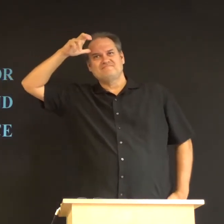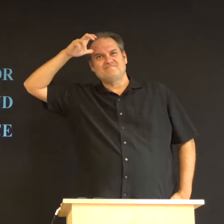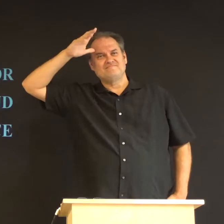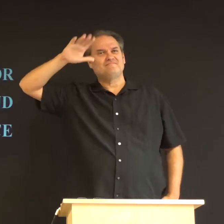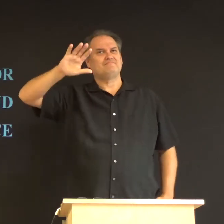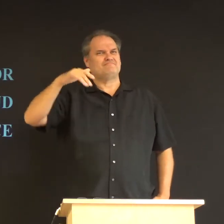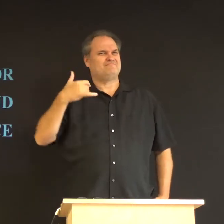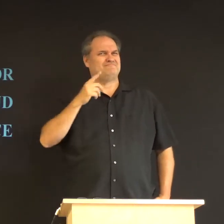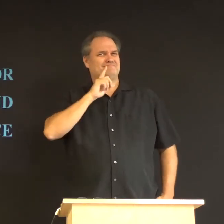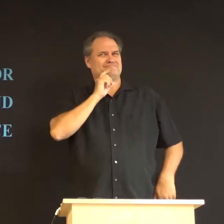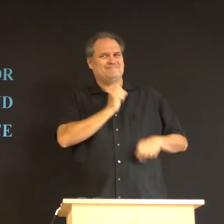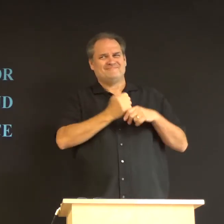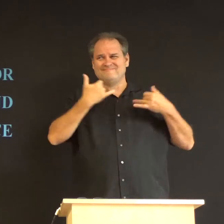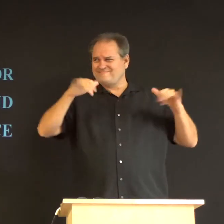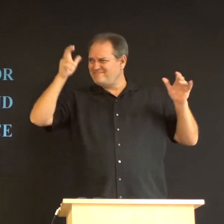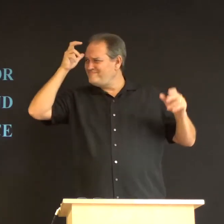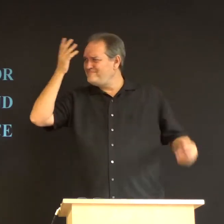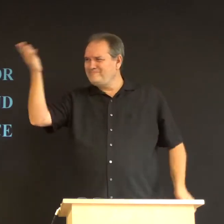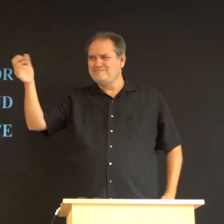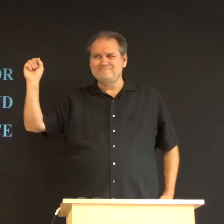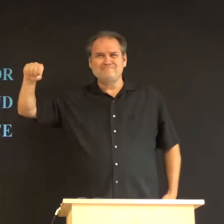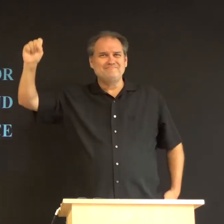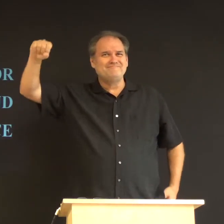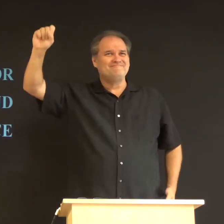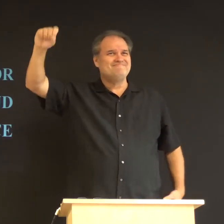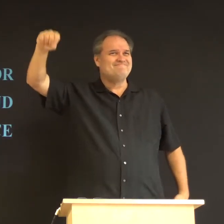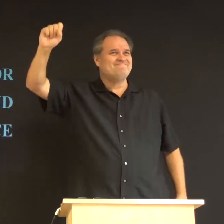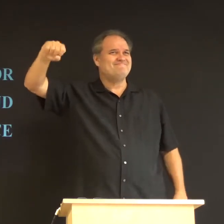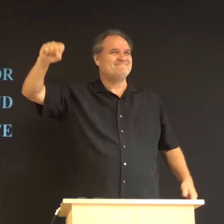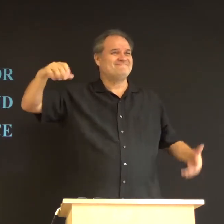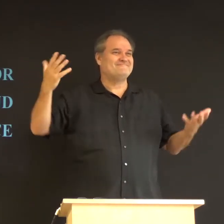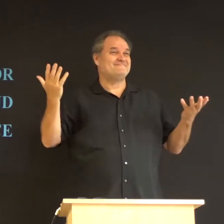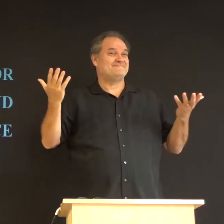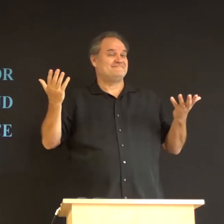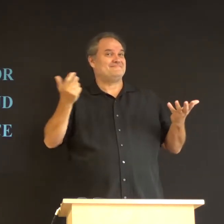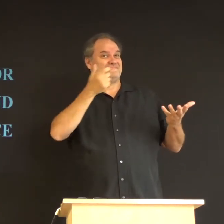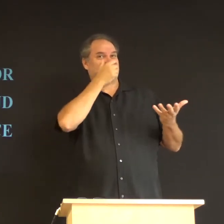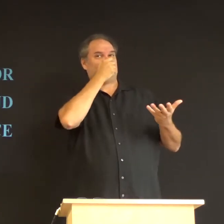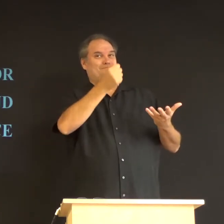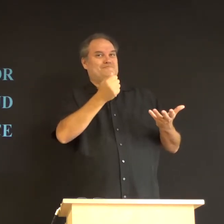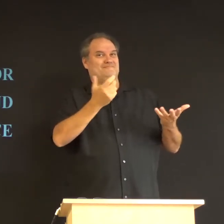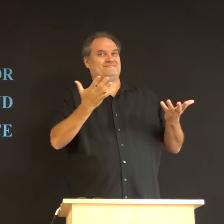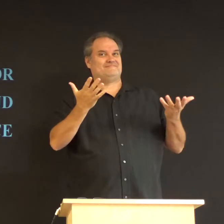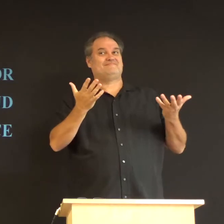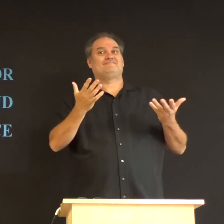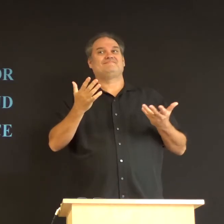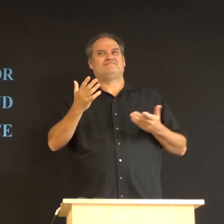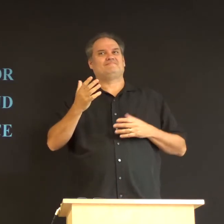The world uses these terms. Satan is yet still there.